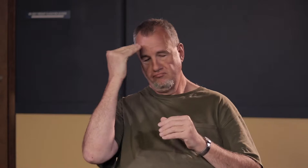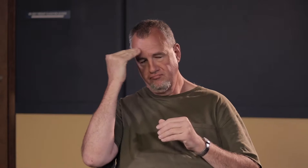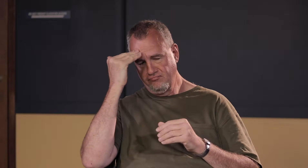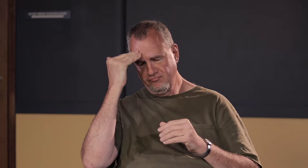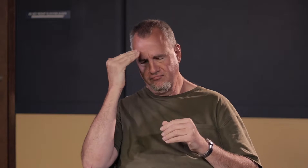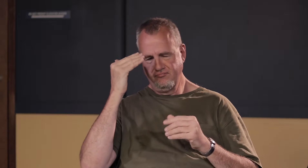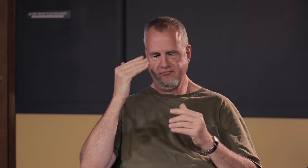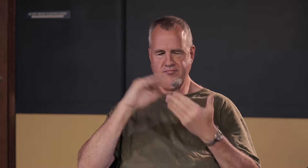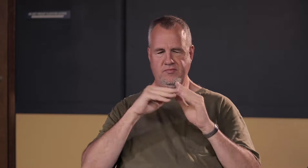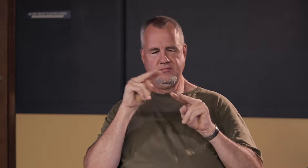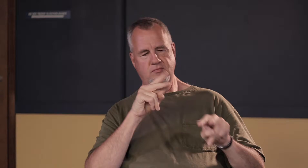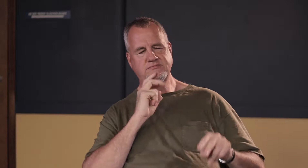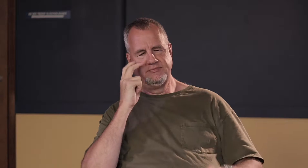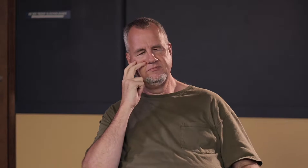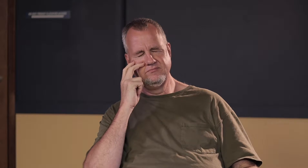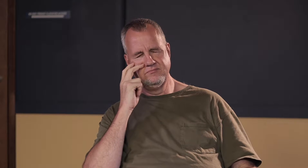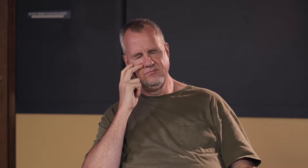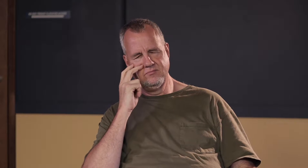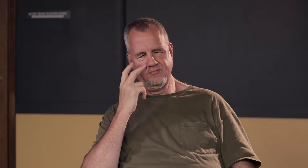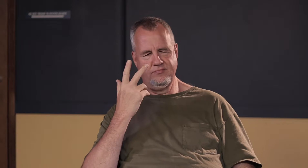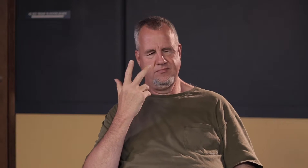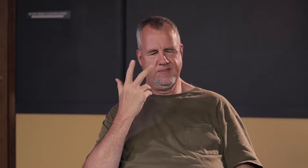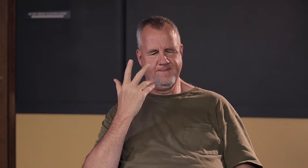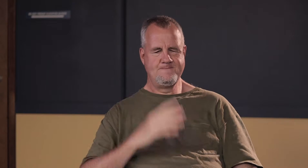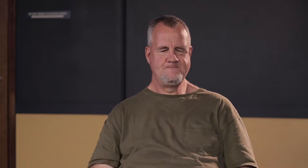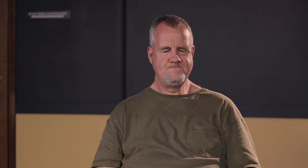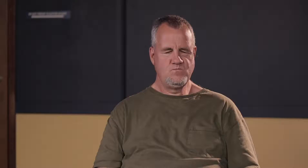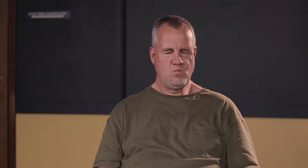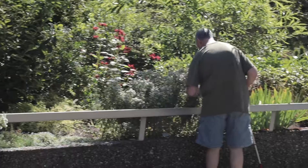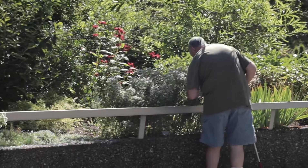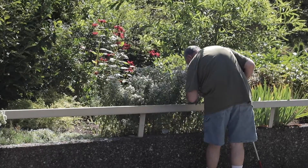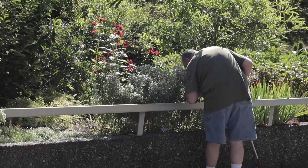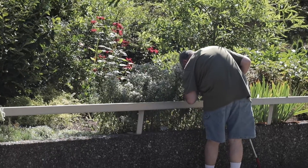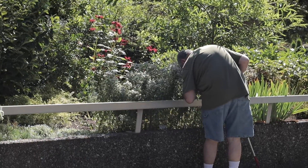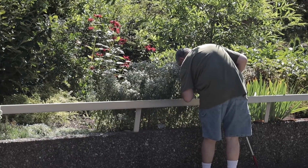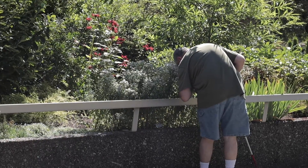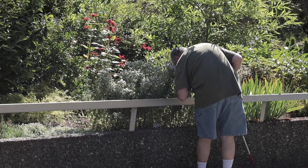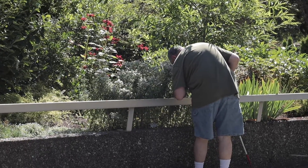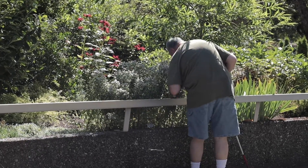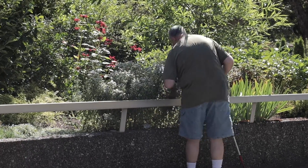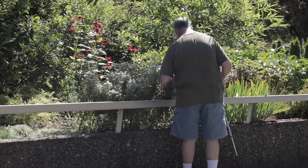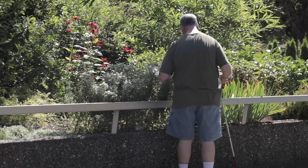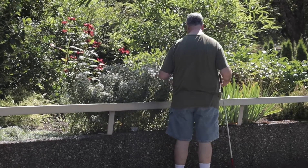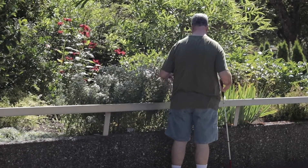awards. Typically, people who can hear are awarded, and so this was a historic year that we're very excited